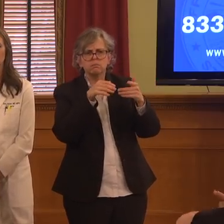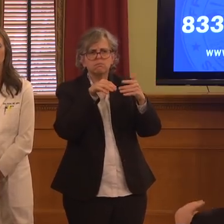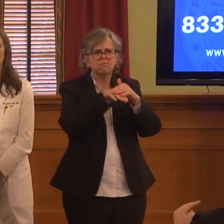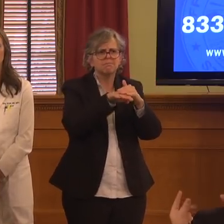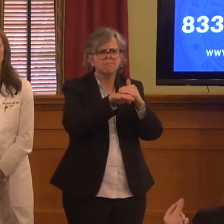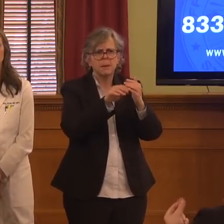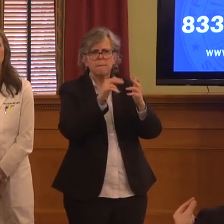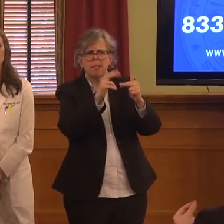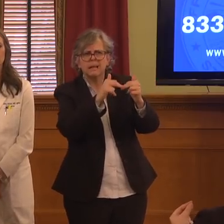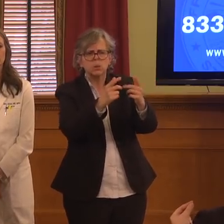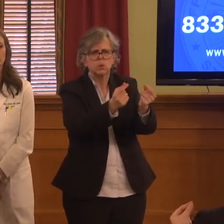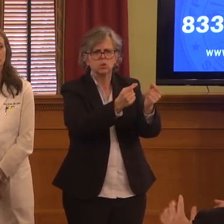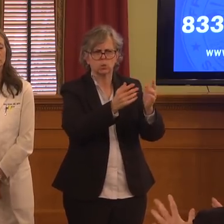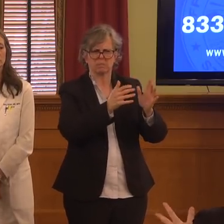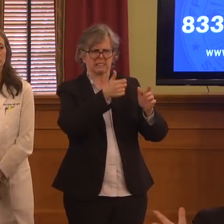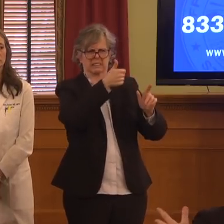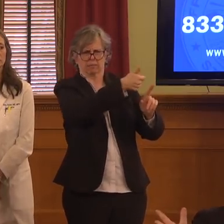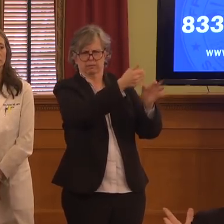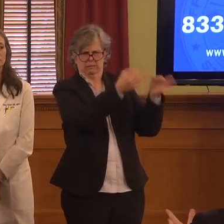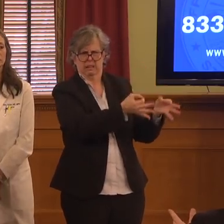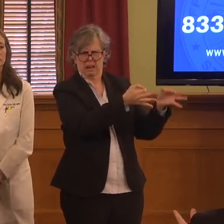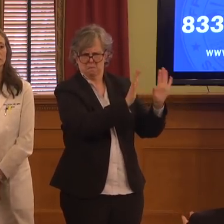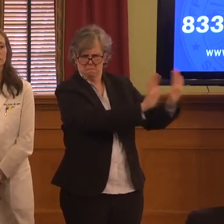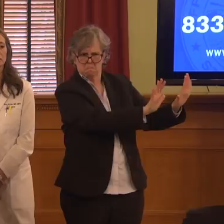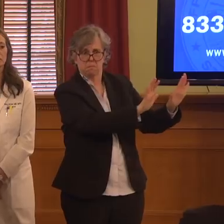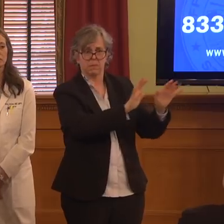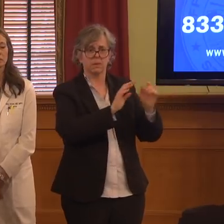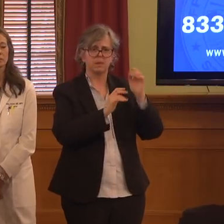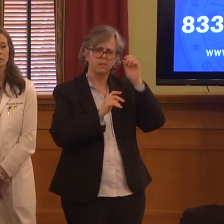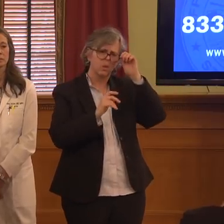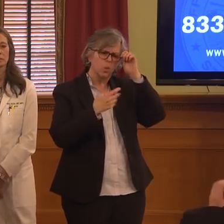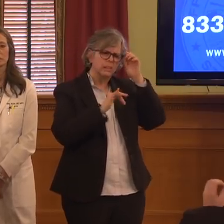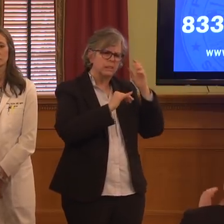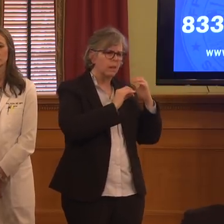to educators that teachers would need access.